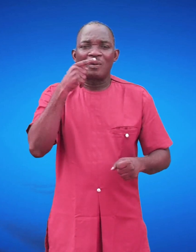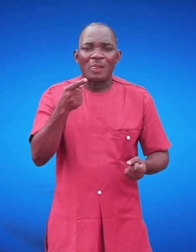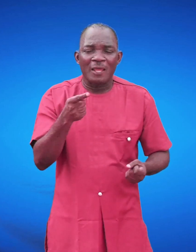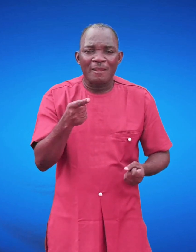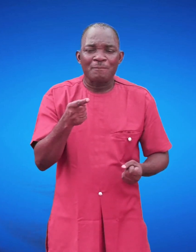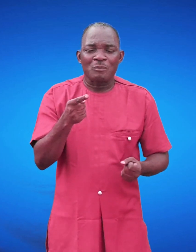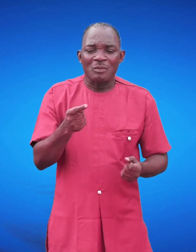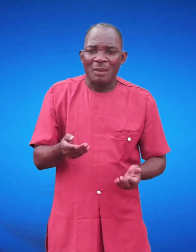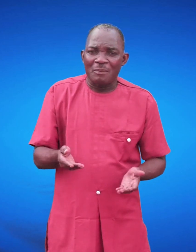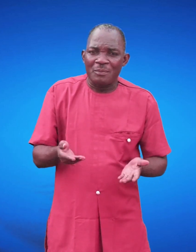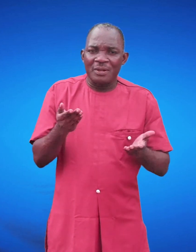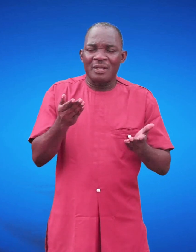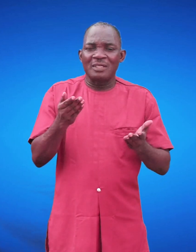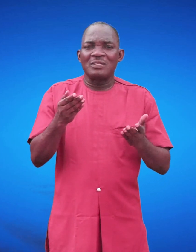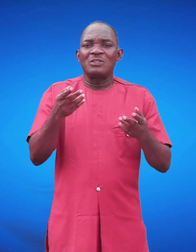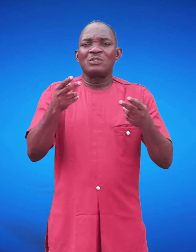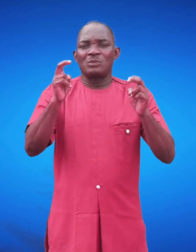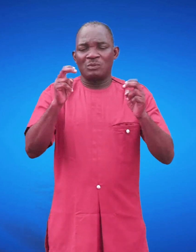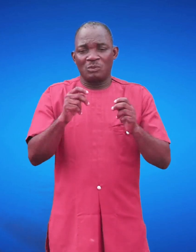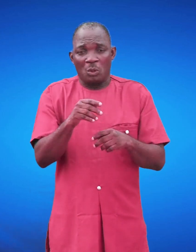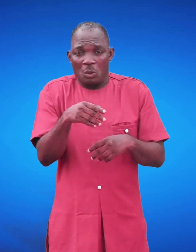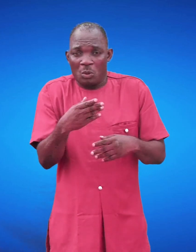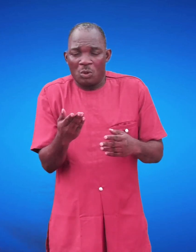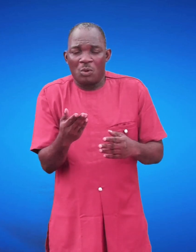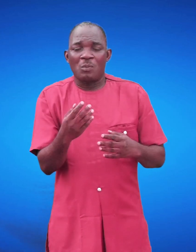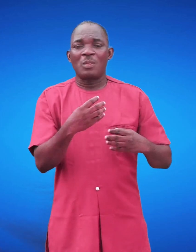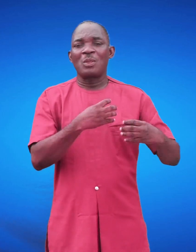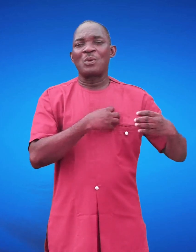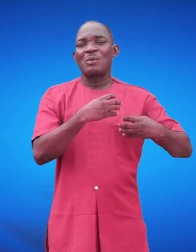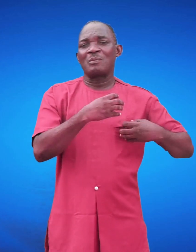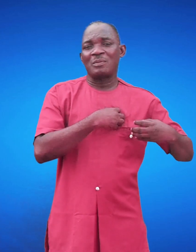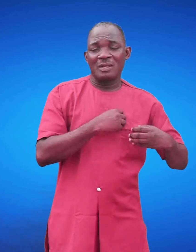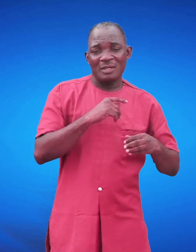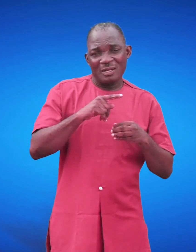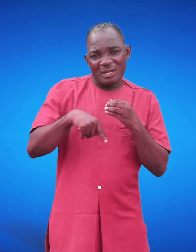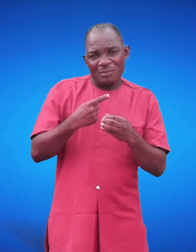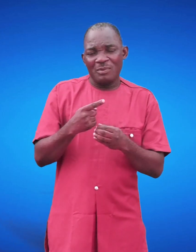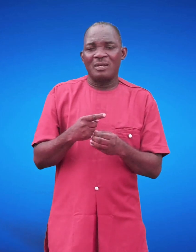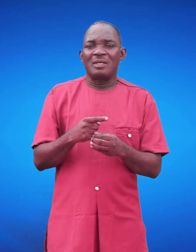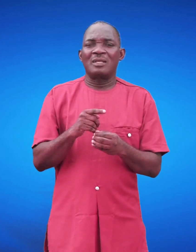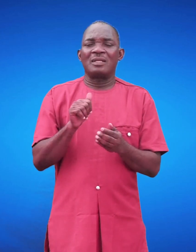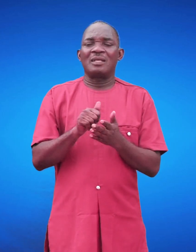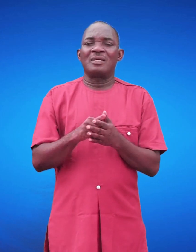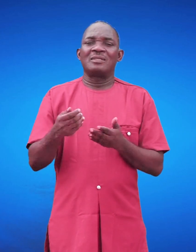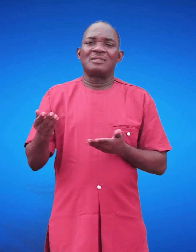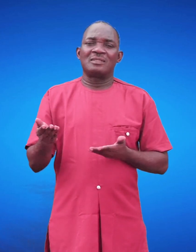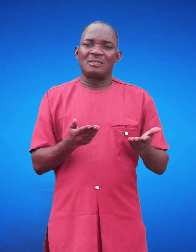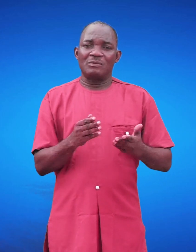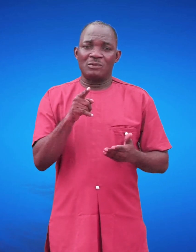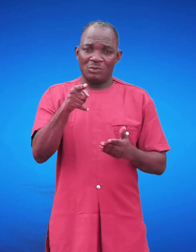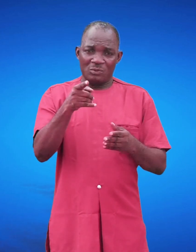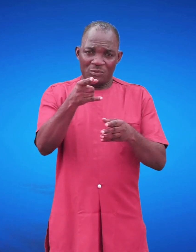raise concerns or complaints about the services you